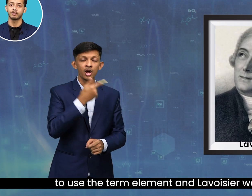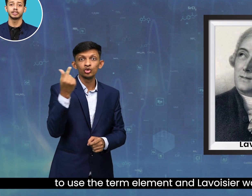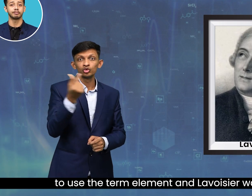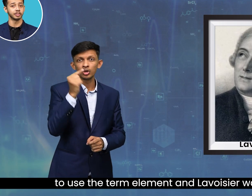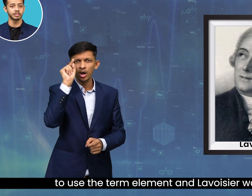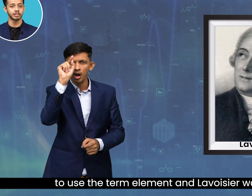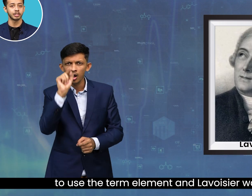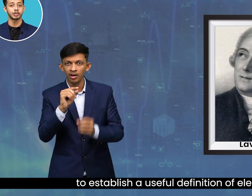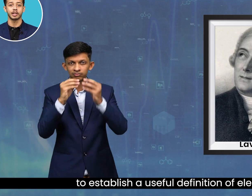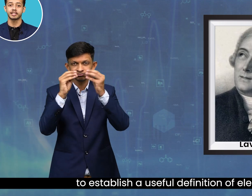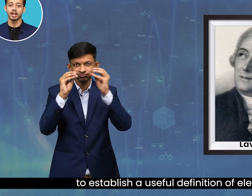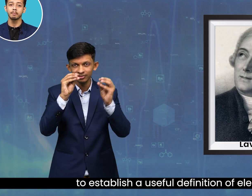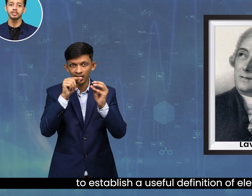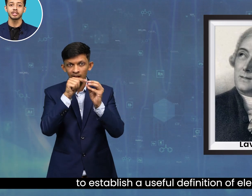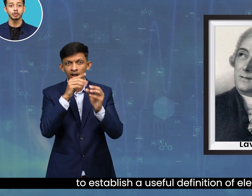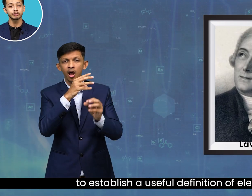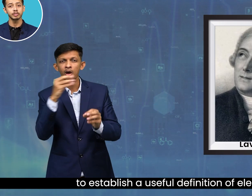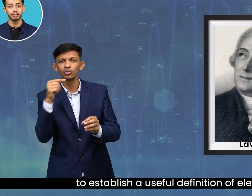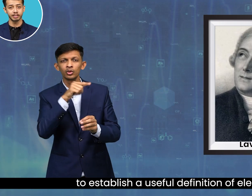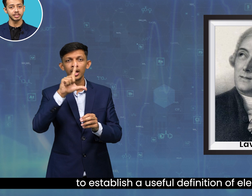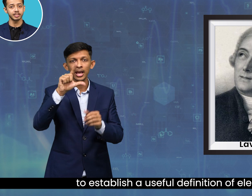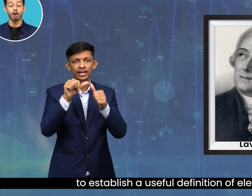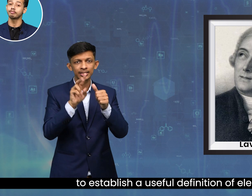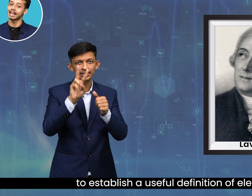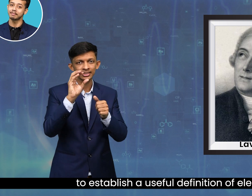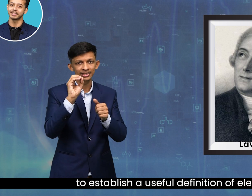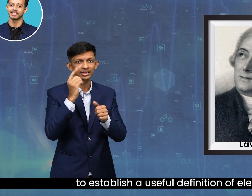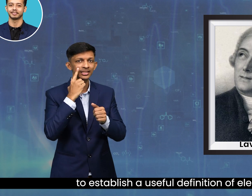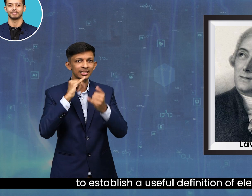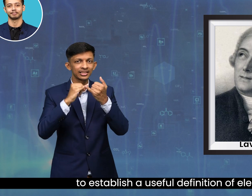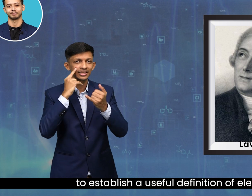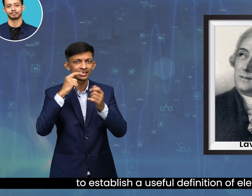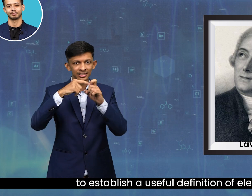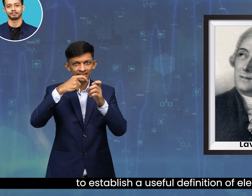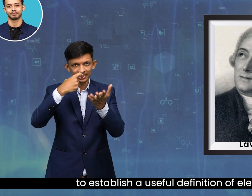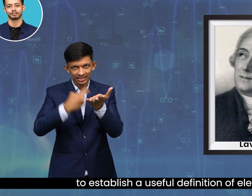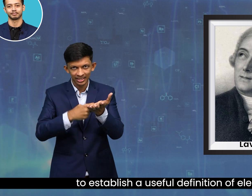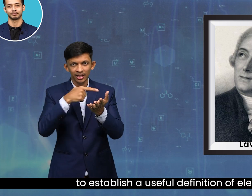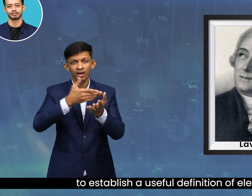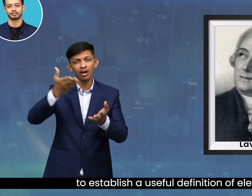Lavoisier was the first to establish a useful definition of element.